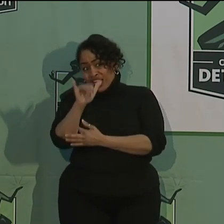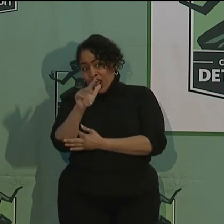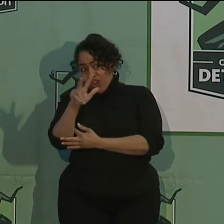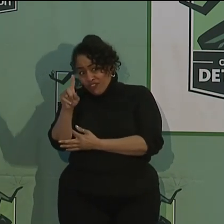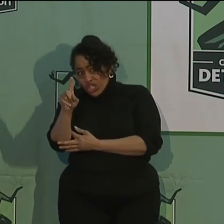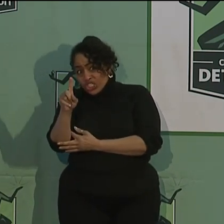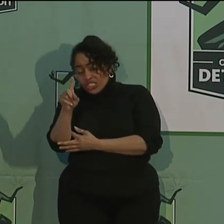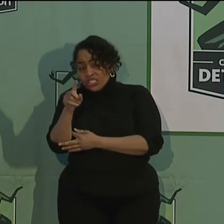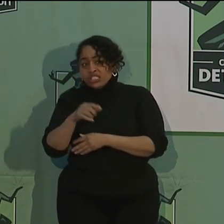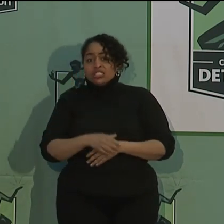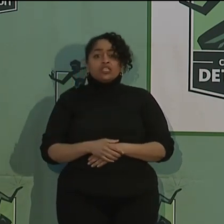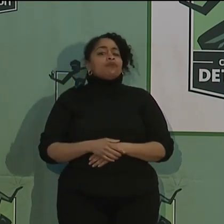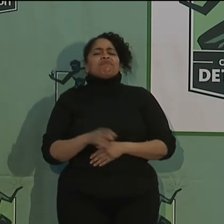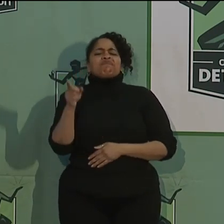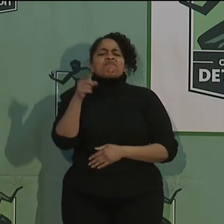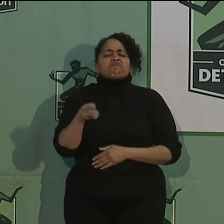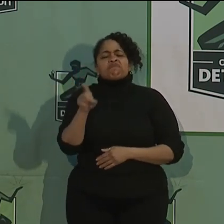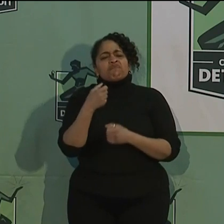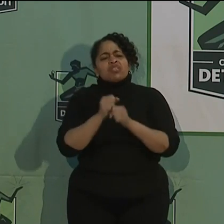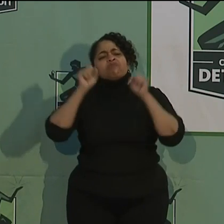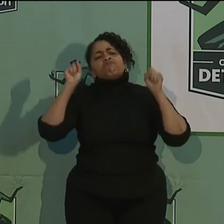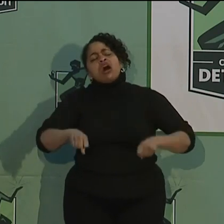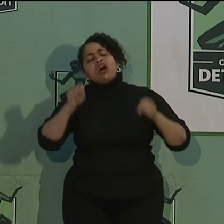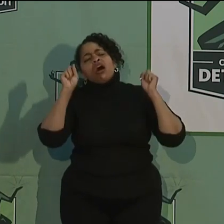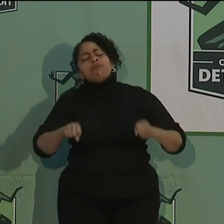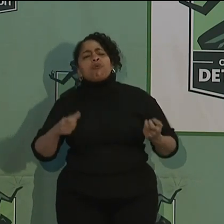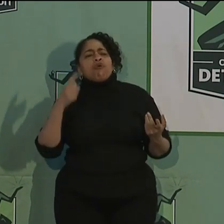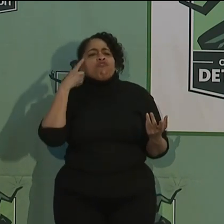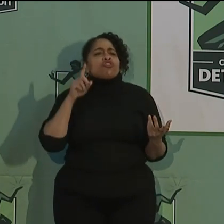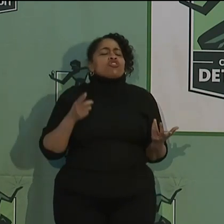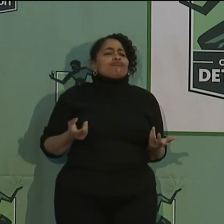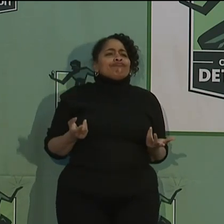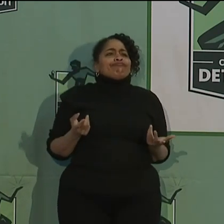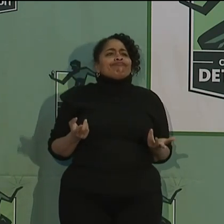31st, they have made it possible for